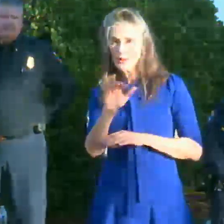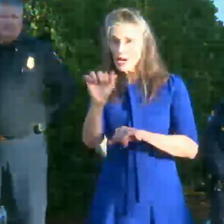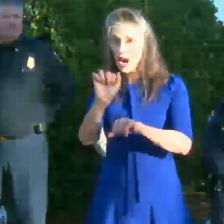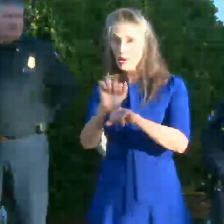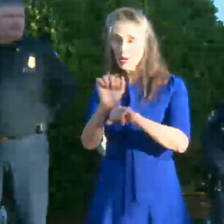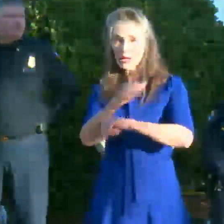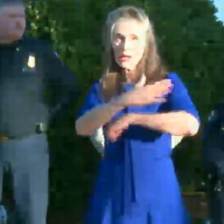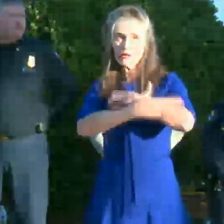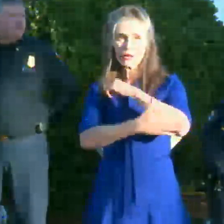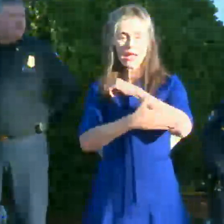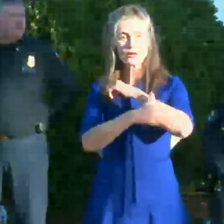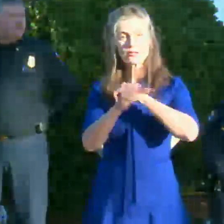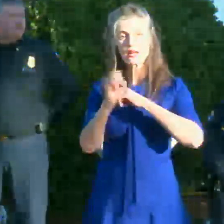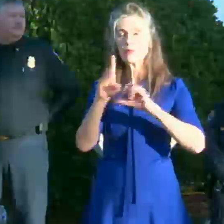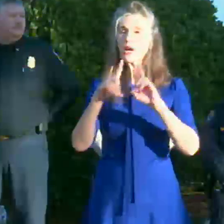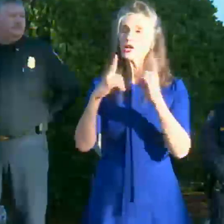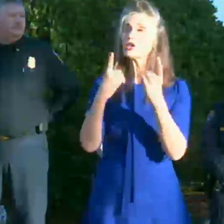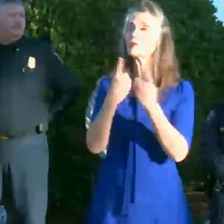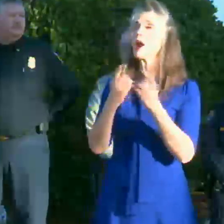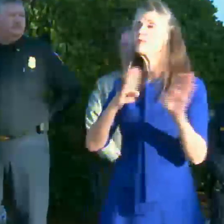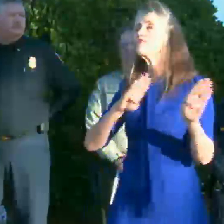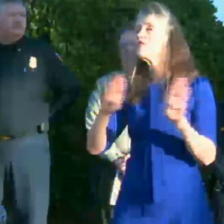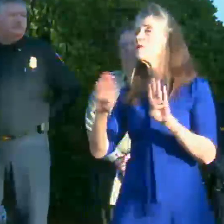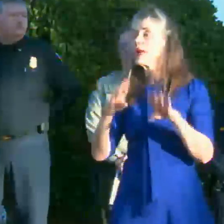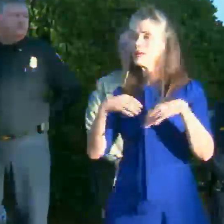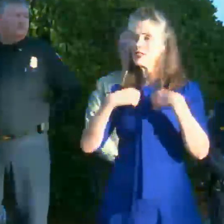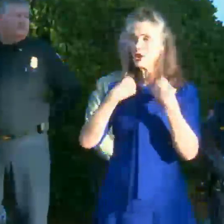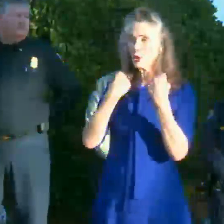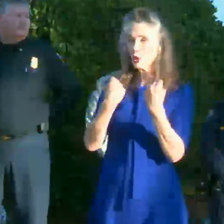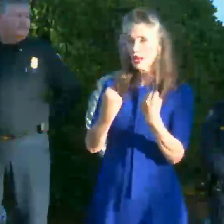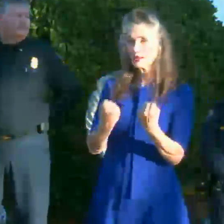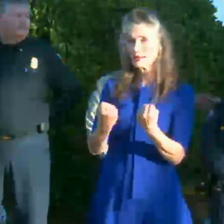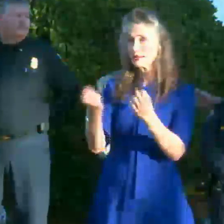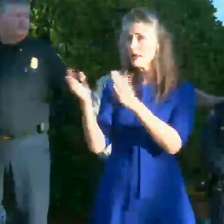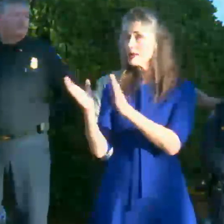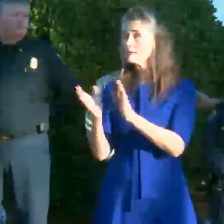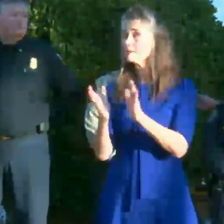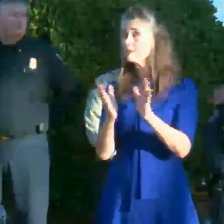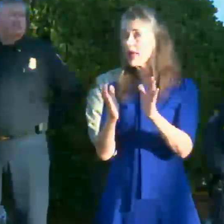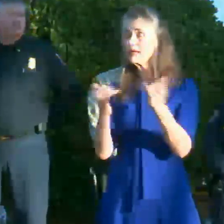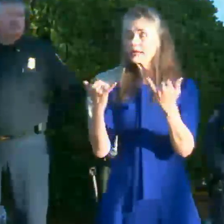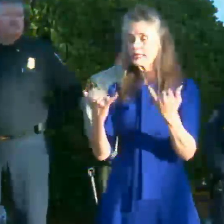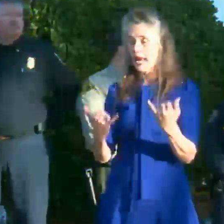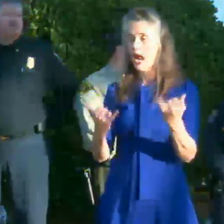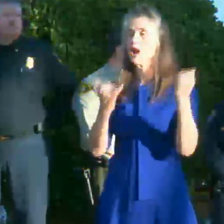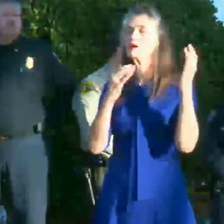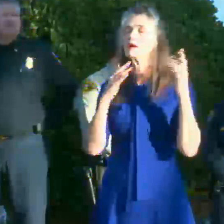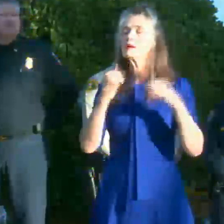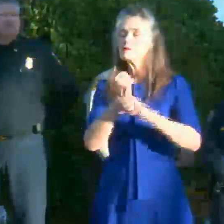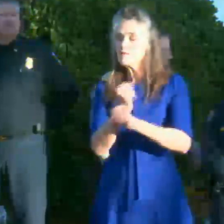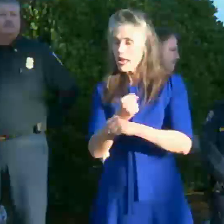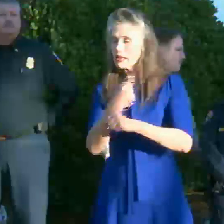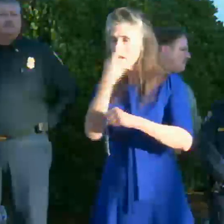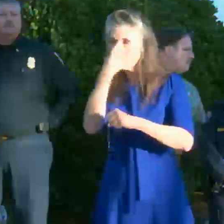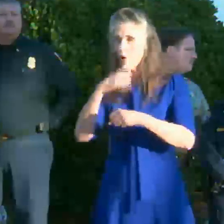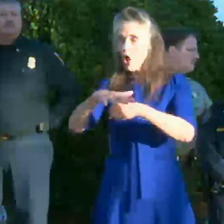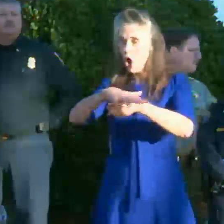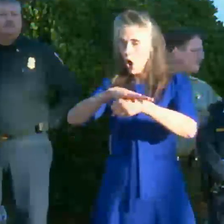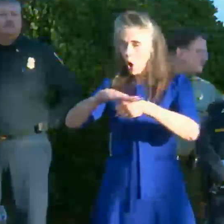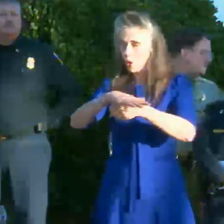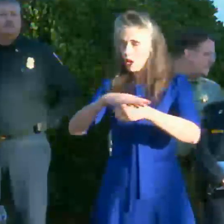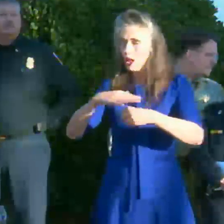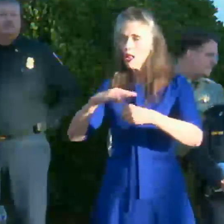with the County of Santa Barbara Department of Behavioral Wellness. Planning is taking place for a local recovery and assistance